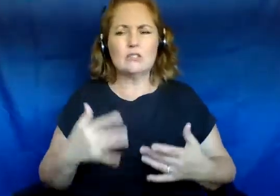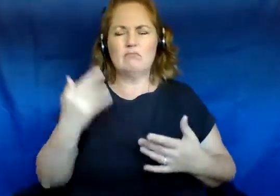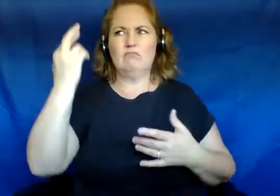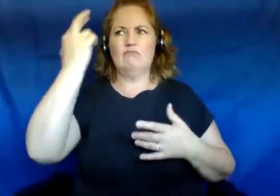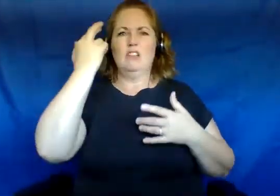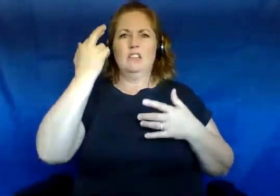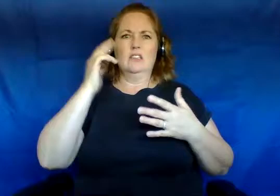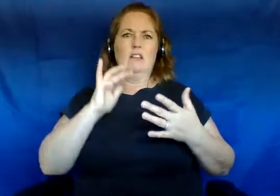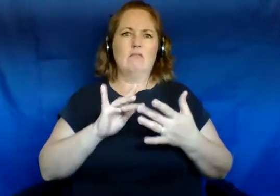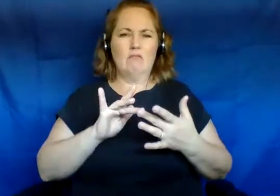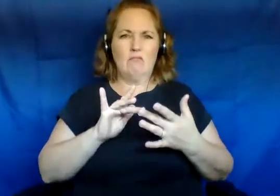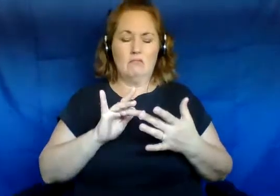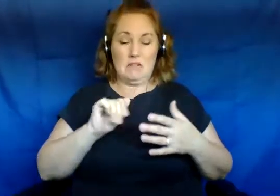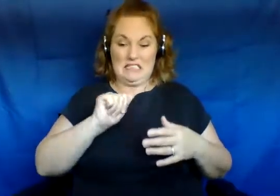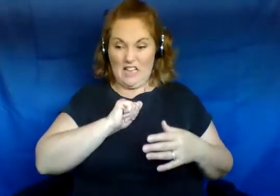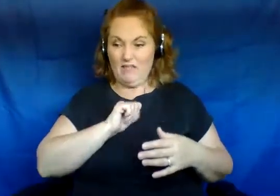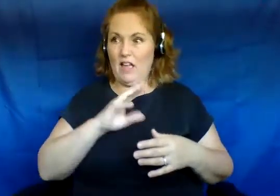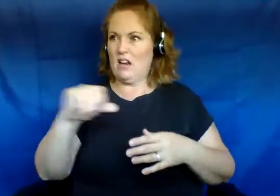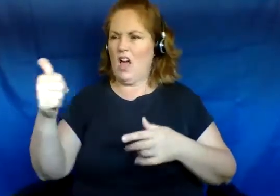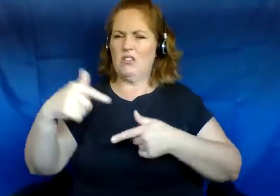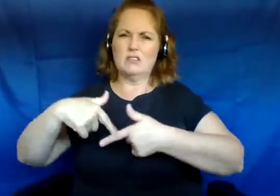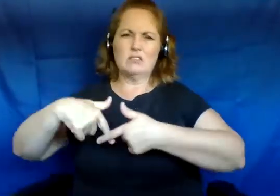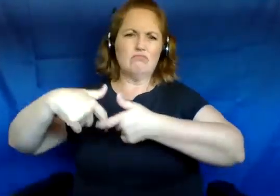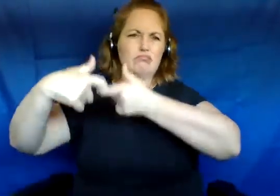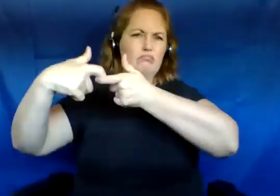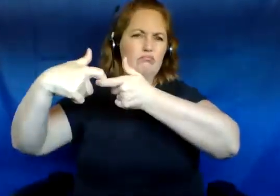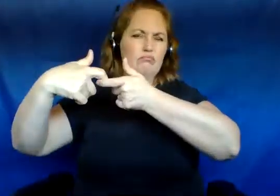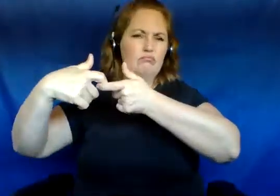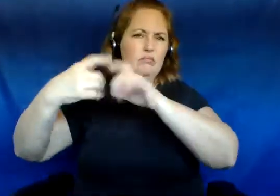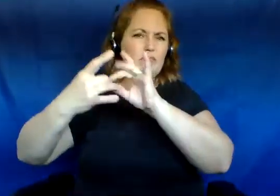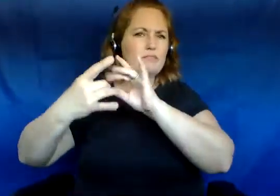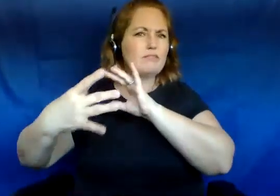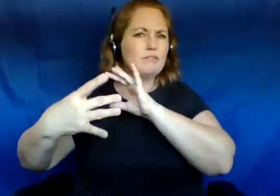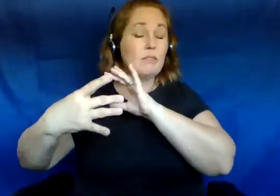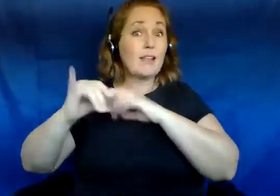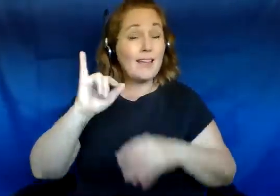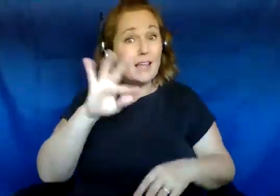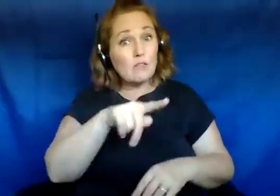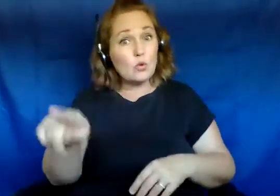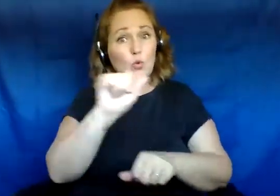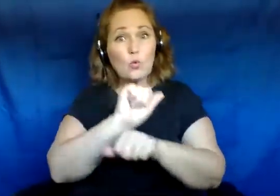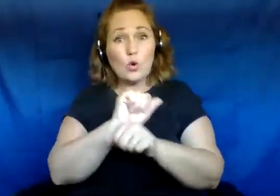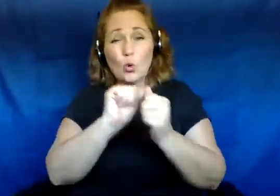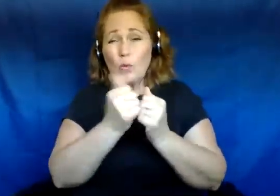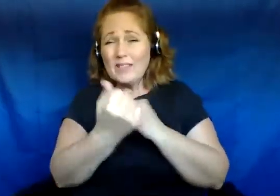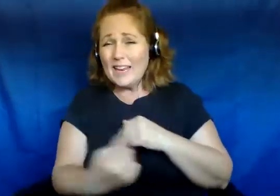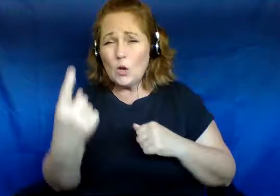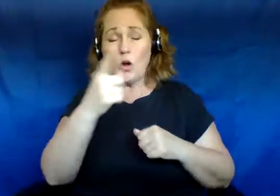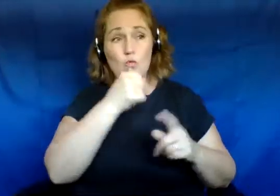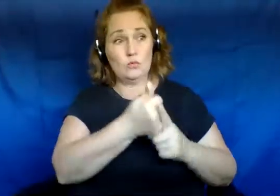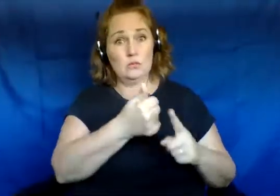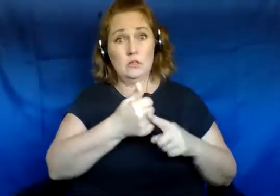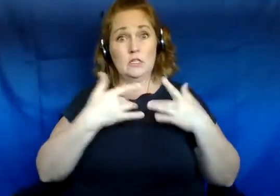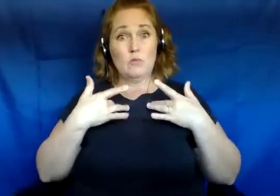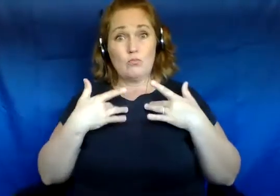self and others is suspended. Now, if you work with anybody who